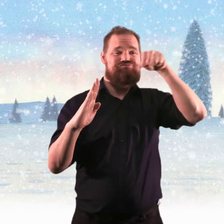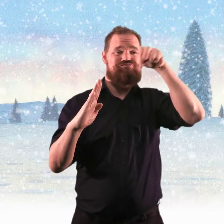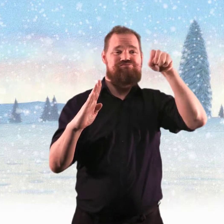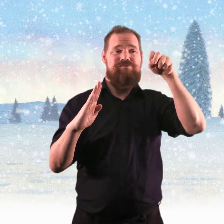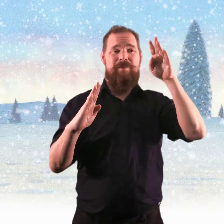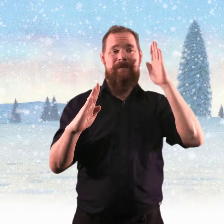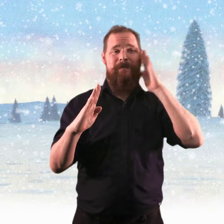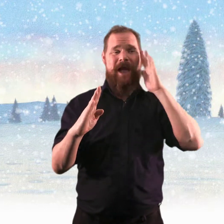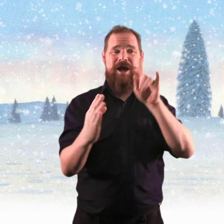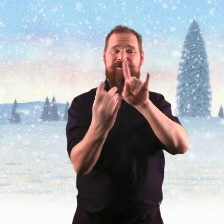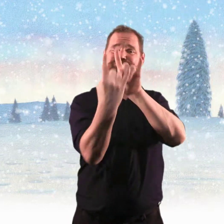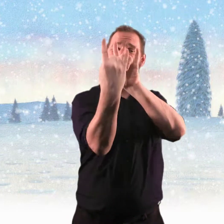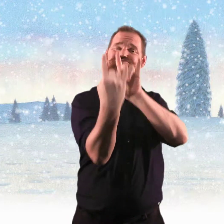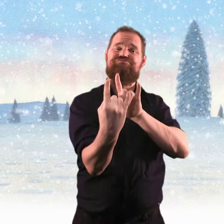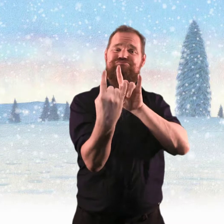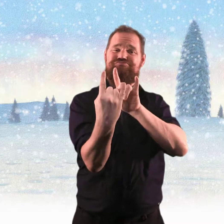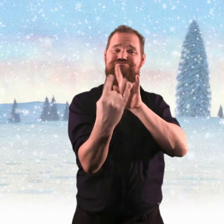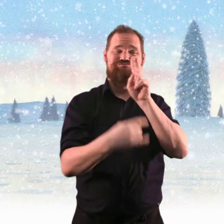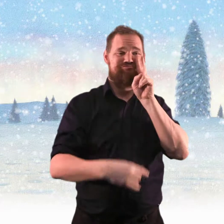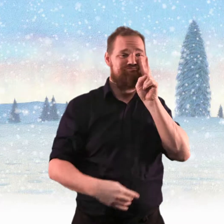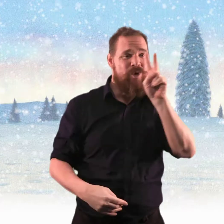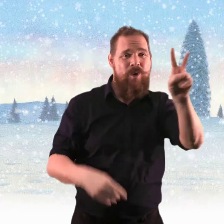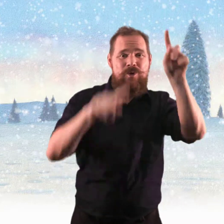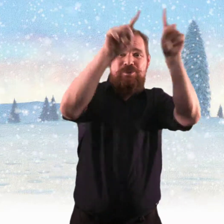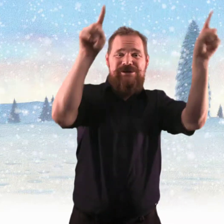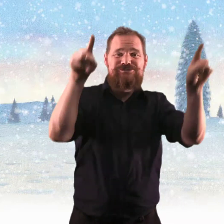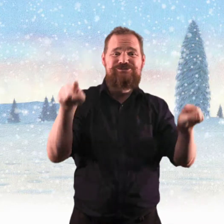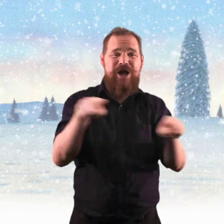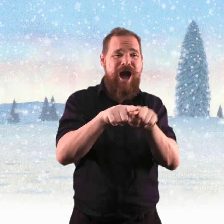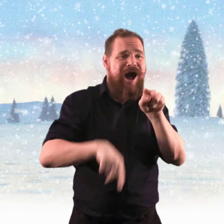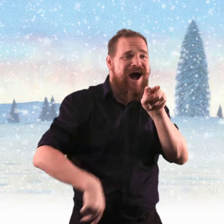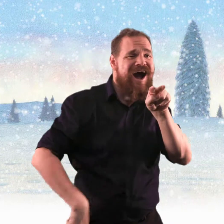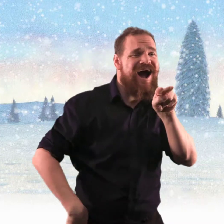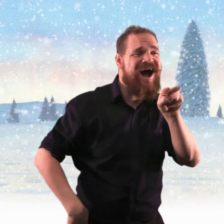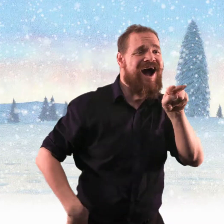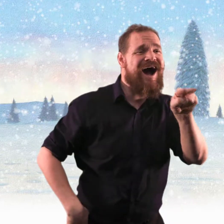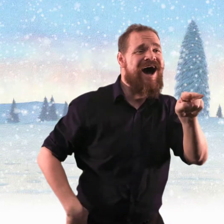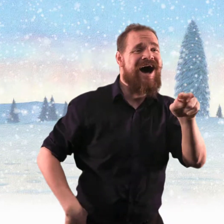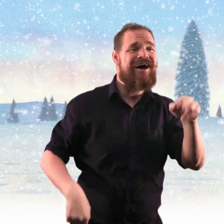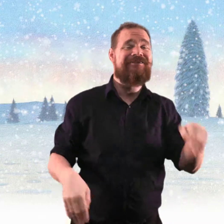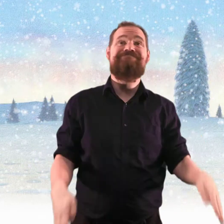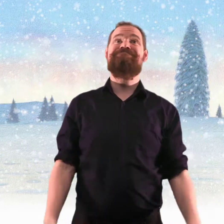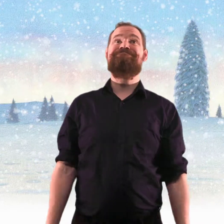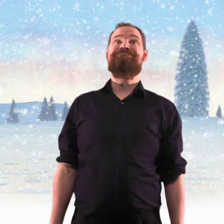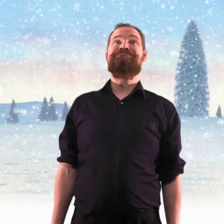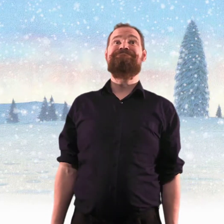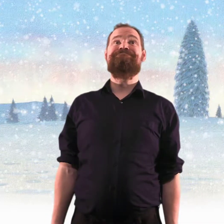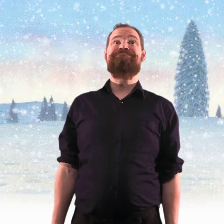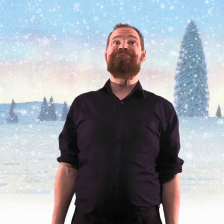He went into his room. He could see the snowman and Snowdog stood in the garden, frozen, out of the